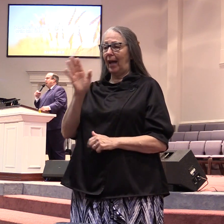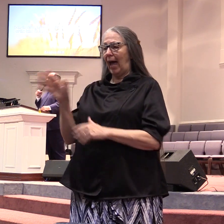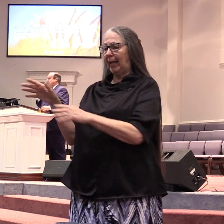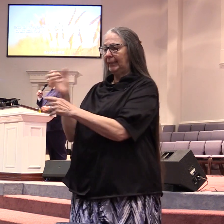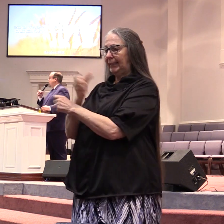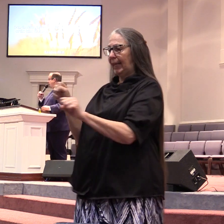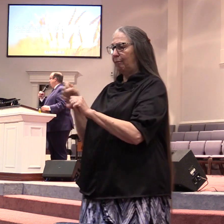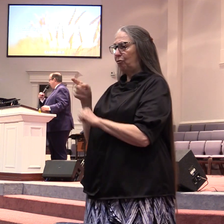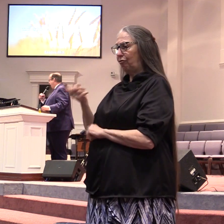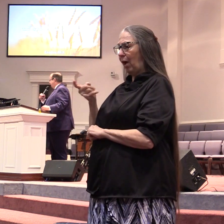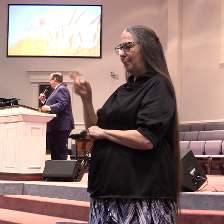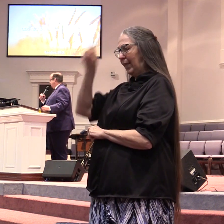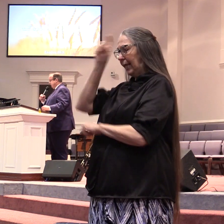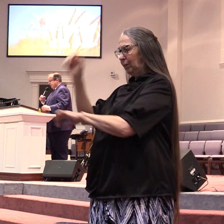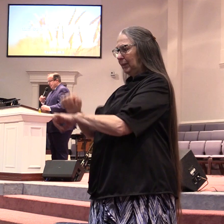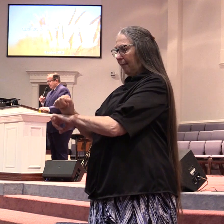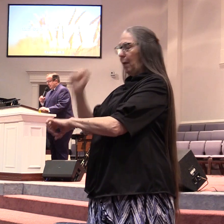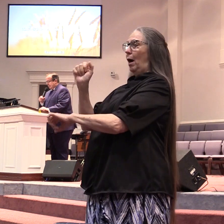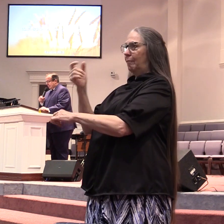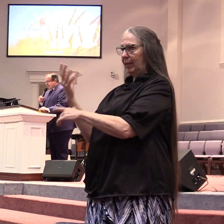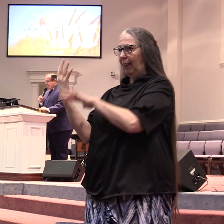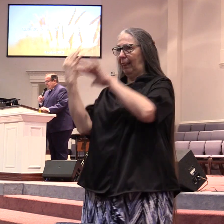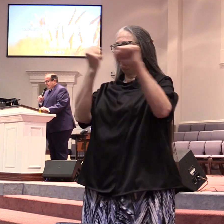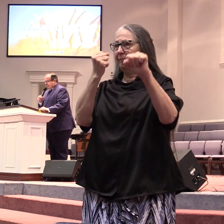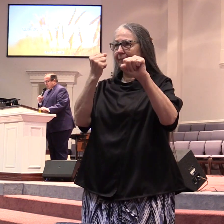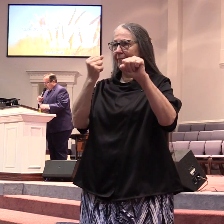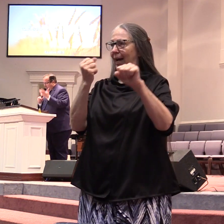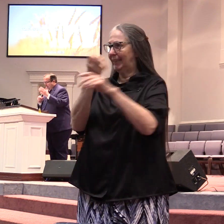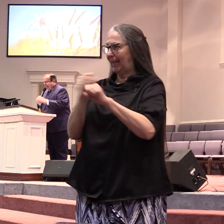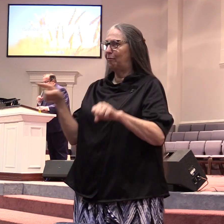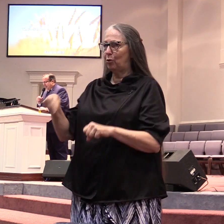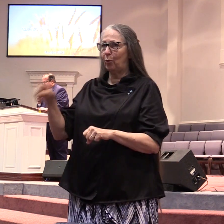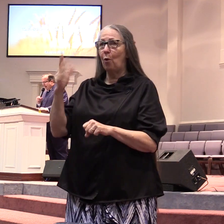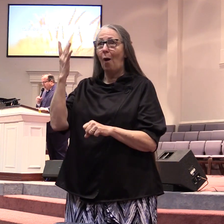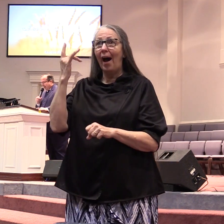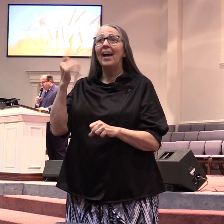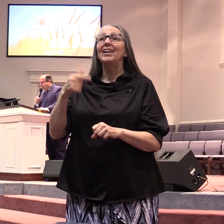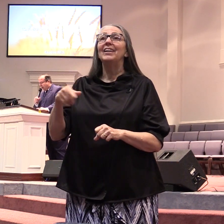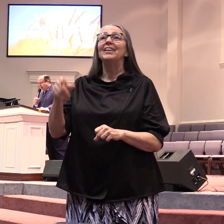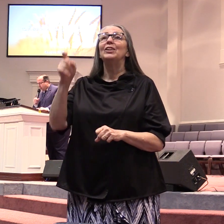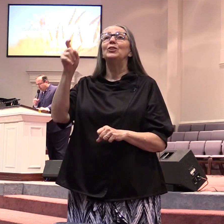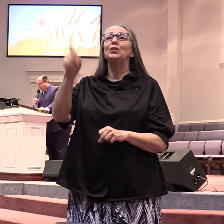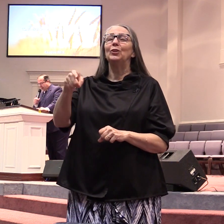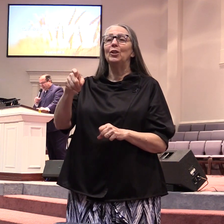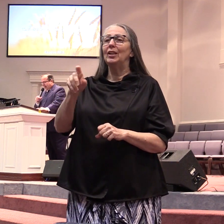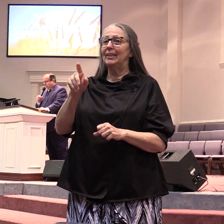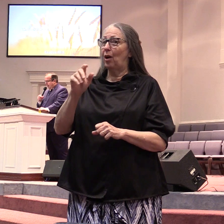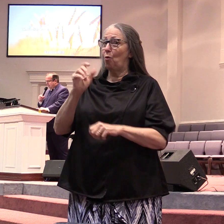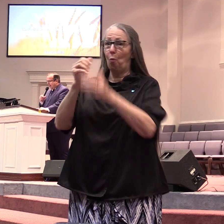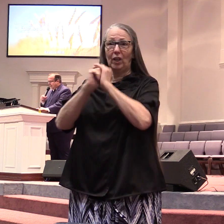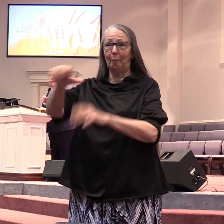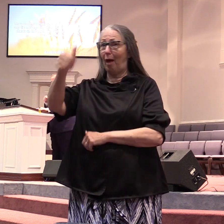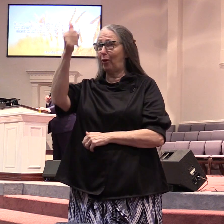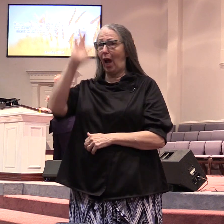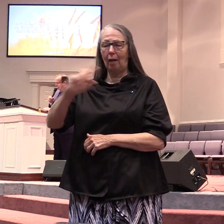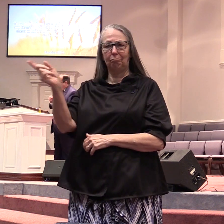house of bondage. Aren't you glad for that? Yeah. Because of that, he says, thou shalt have no other gods before me. Thou shalt not